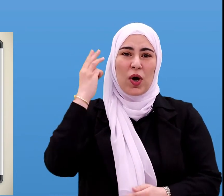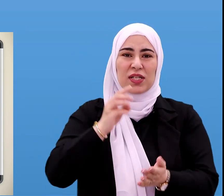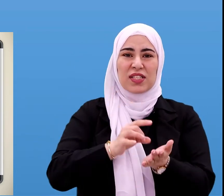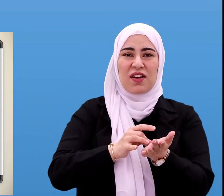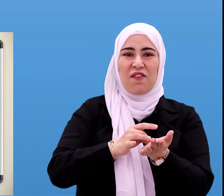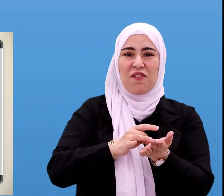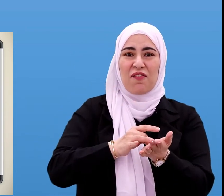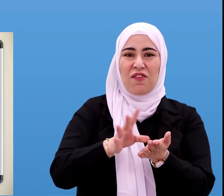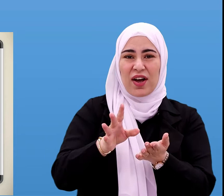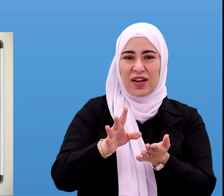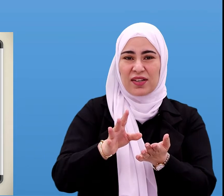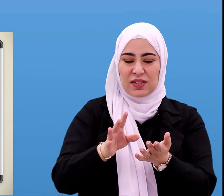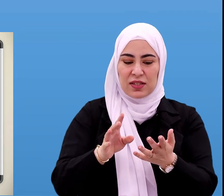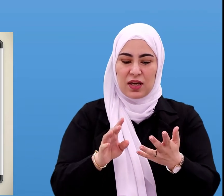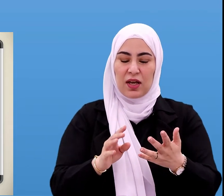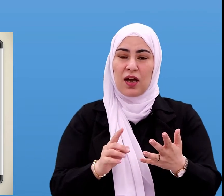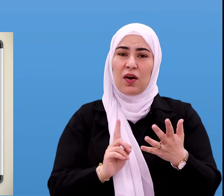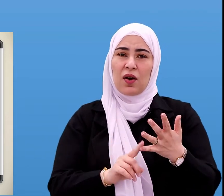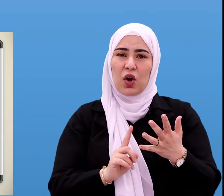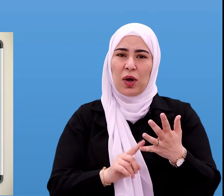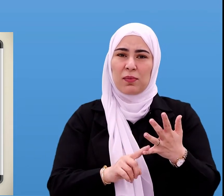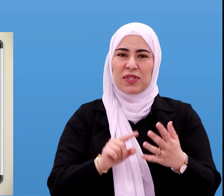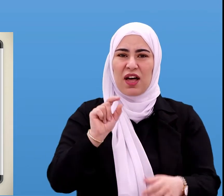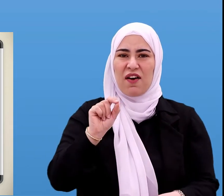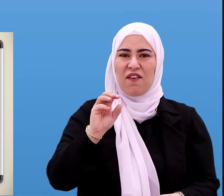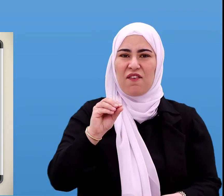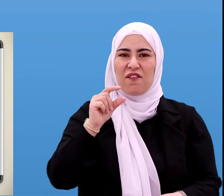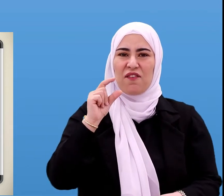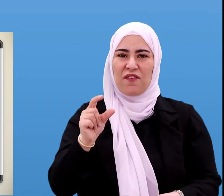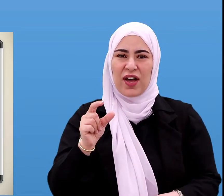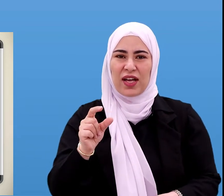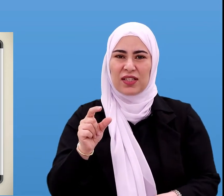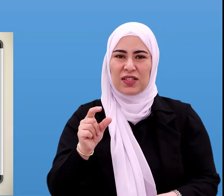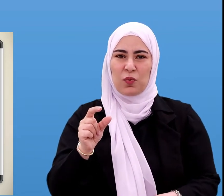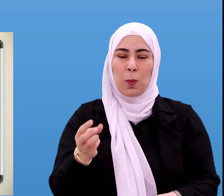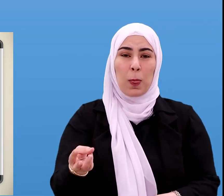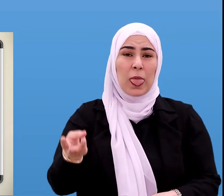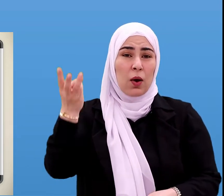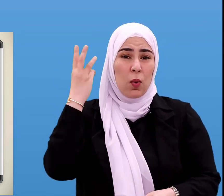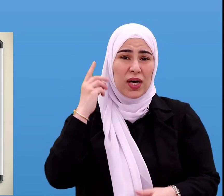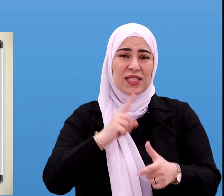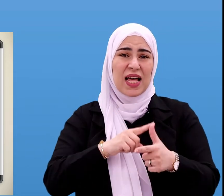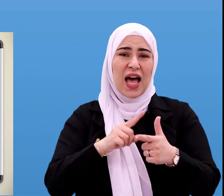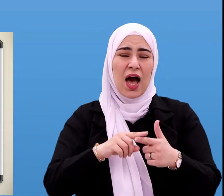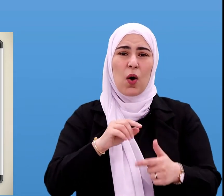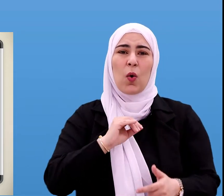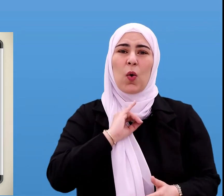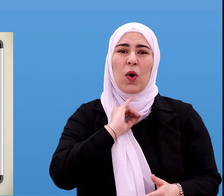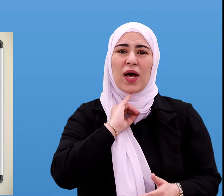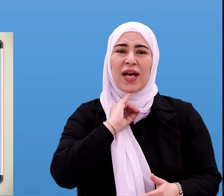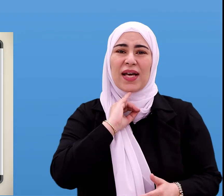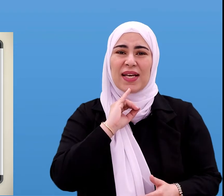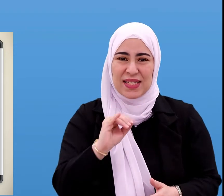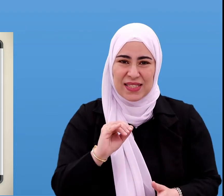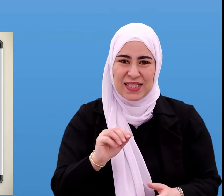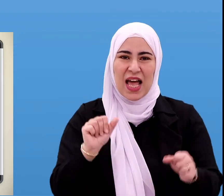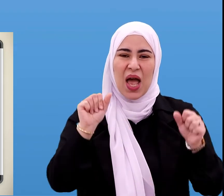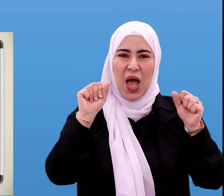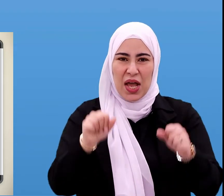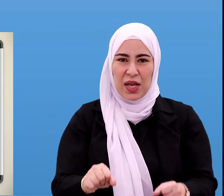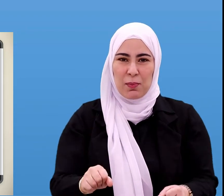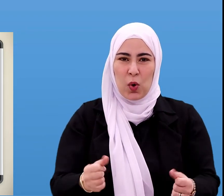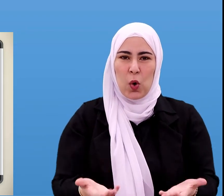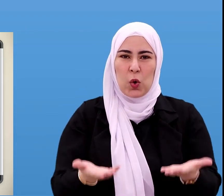floor. 5. Fahad was or is able to carry all the grocery